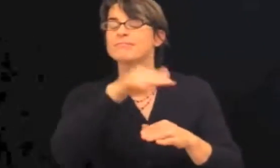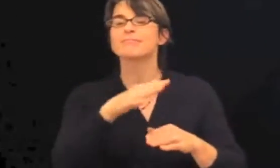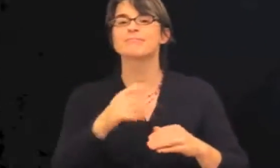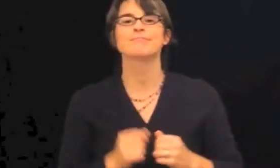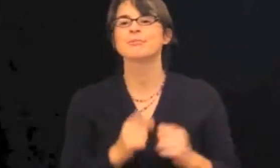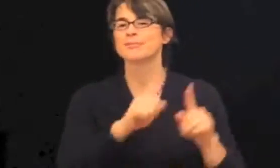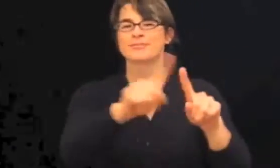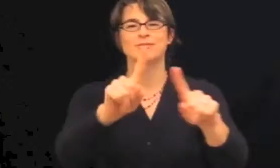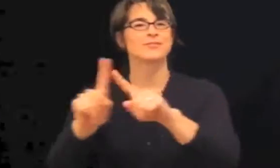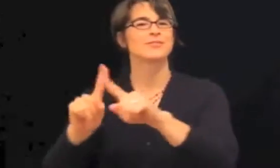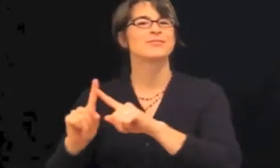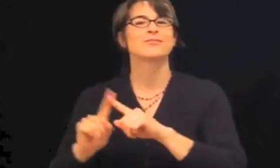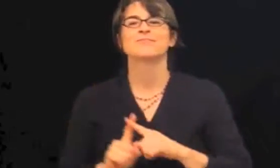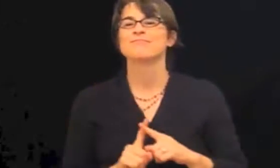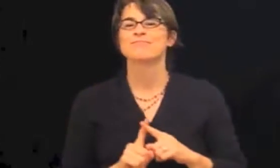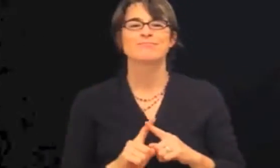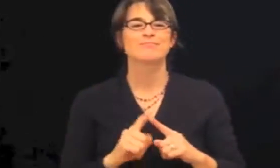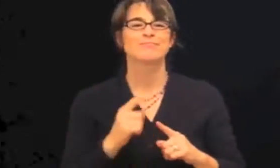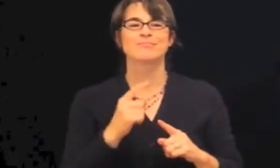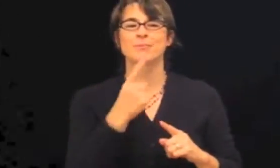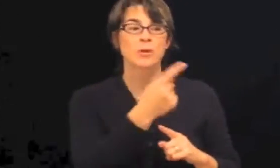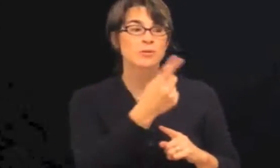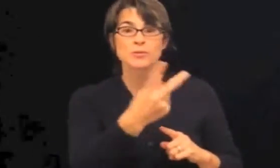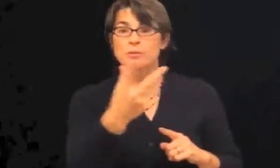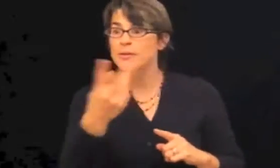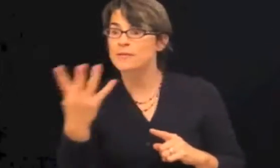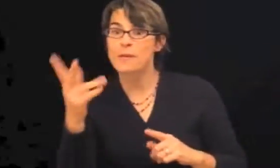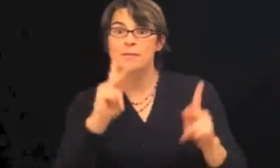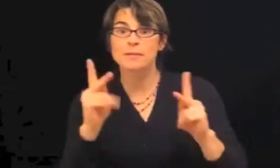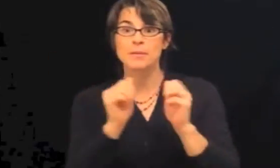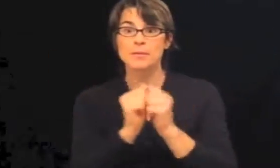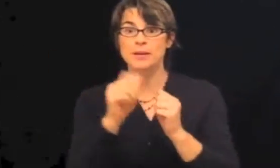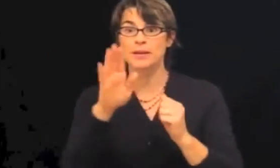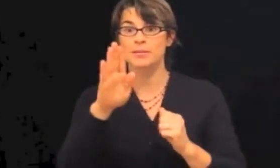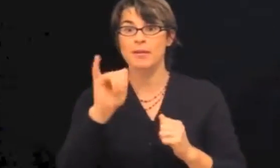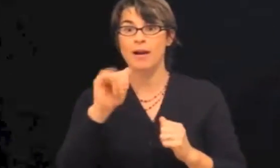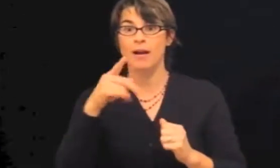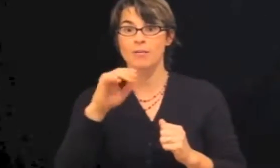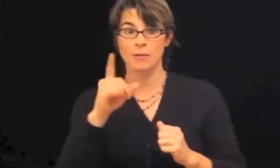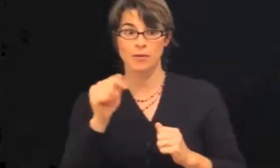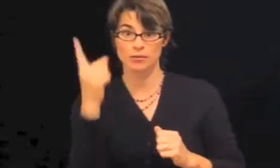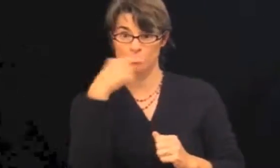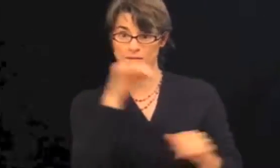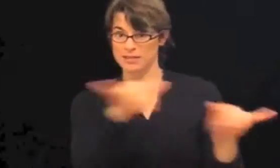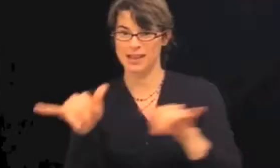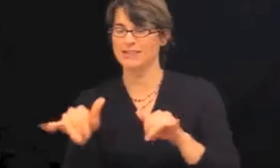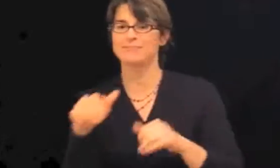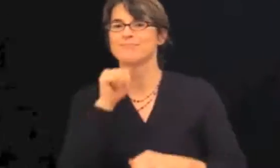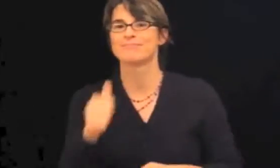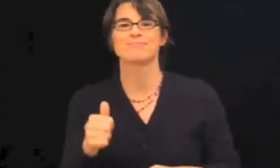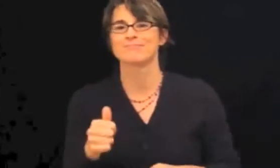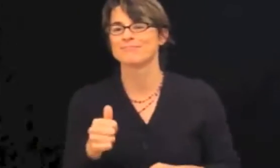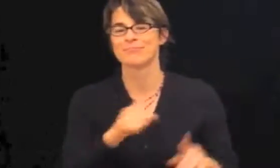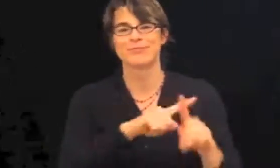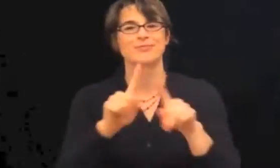How long do the mood swings last in bipolar disorder? It's not regular. For people, they may